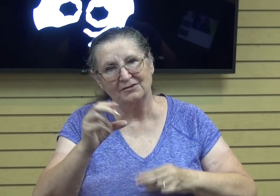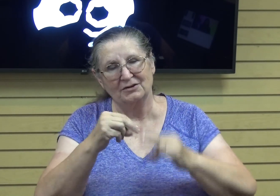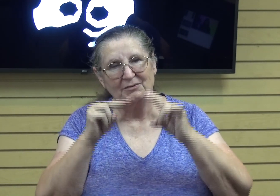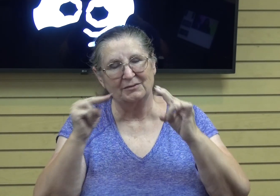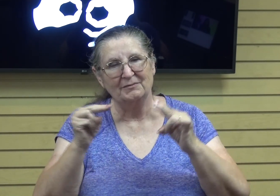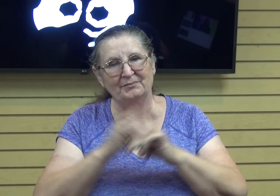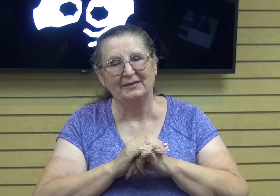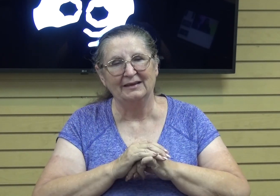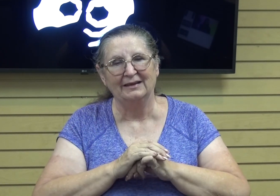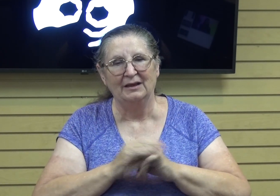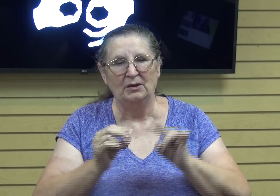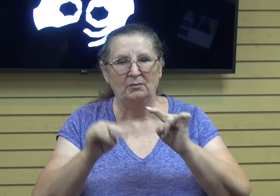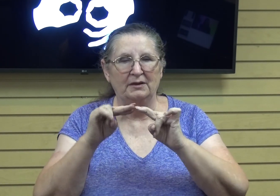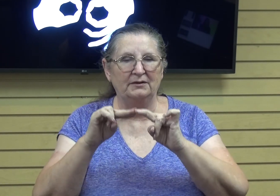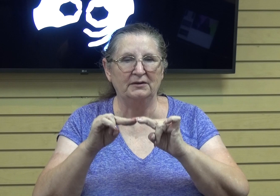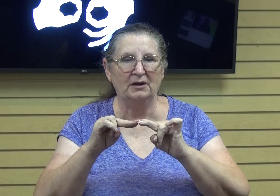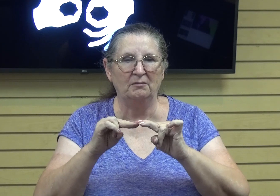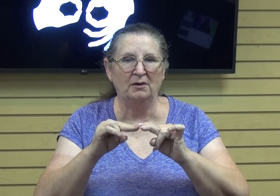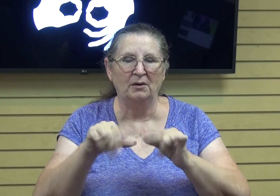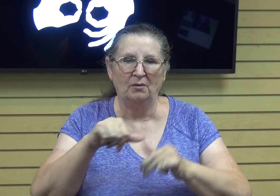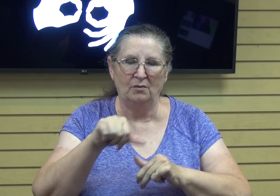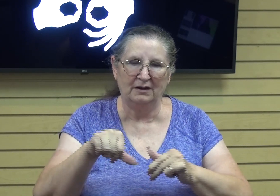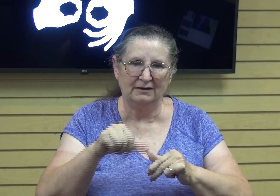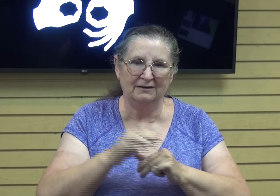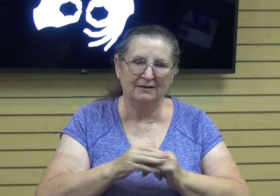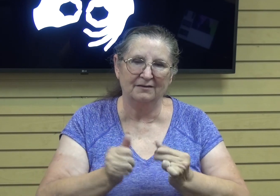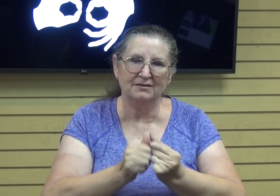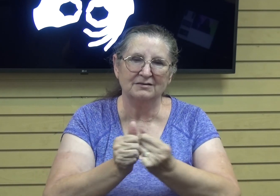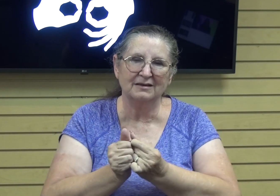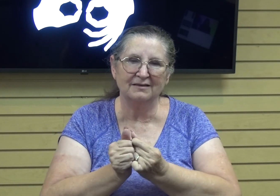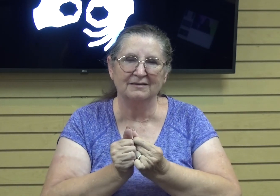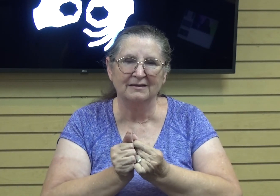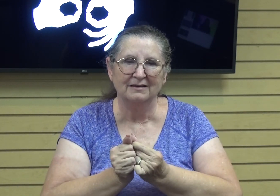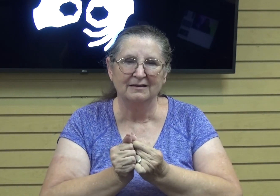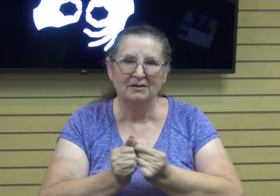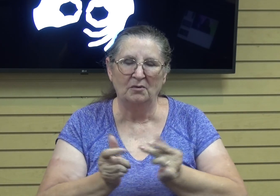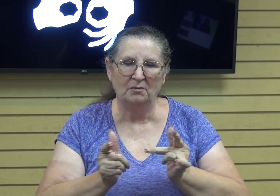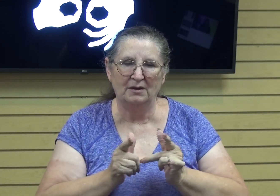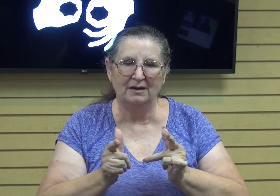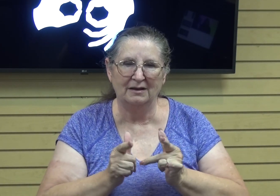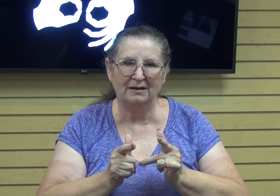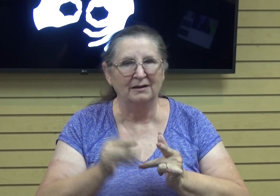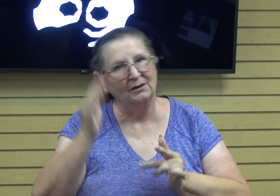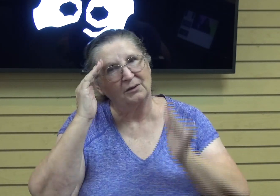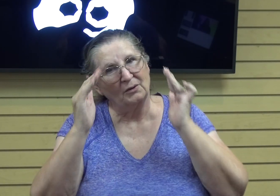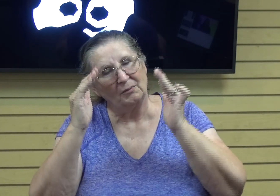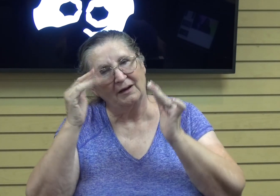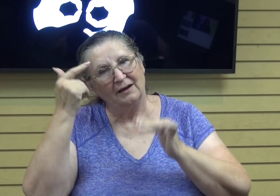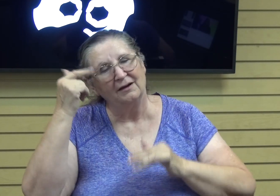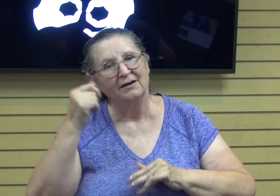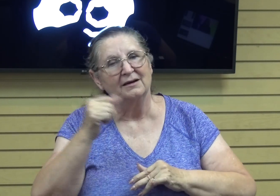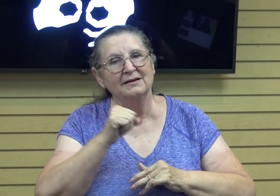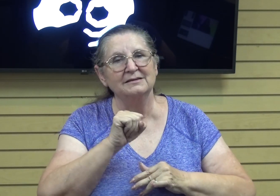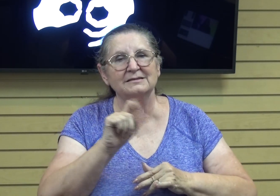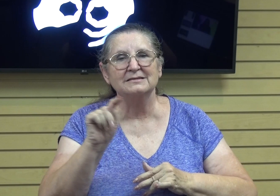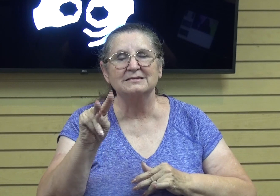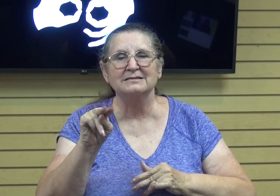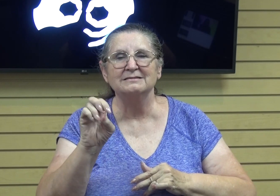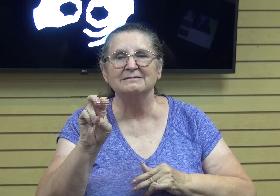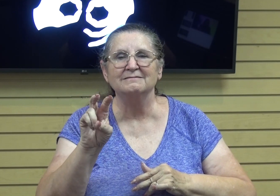just build up each other's together. And this is my little goodbye for Steve and Ruth. So let